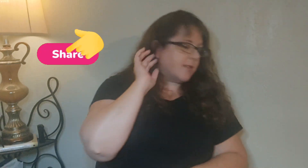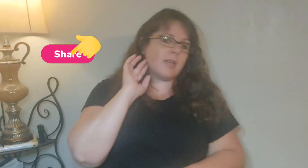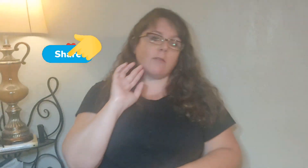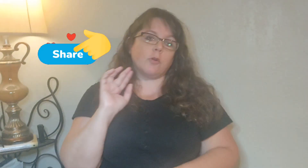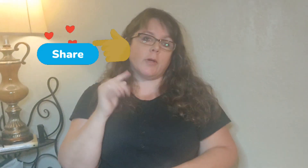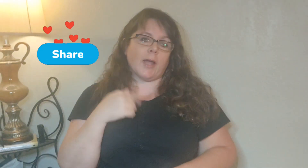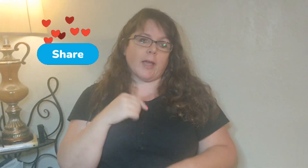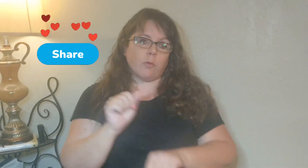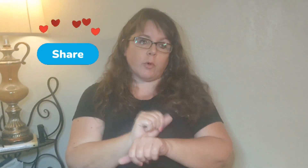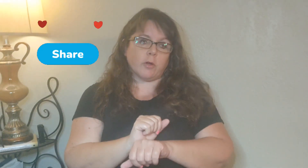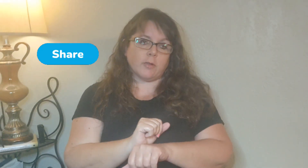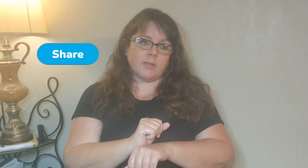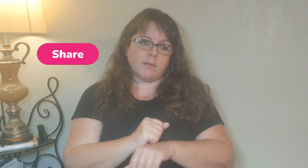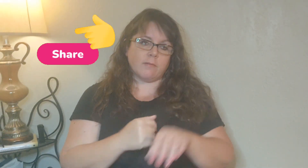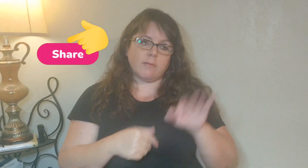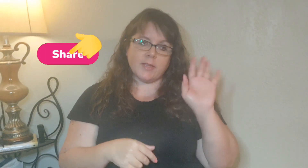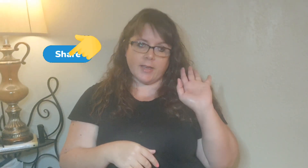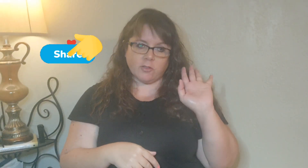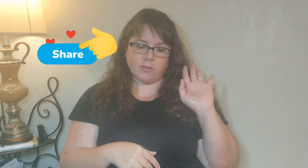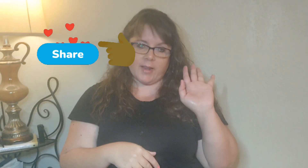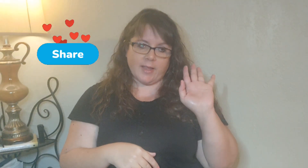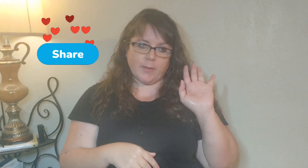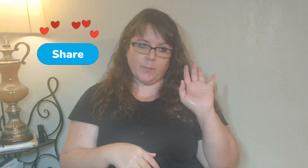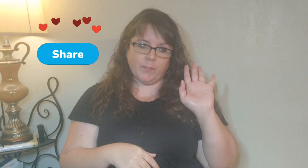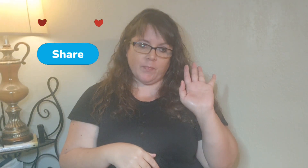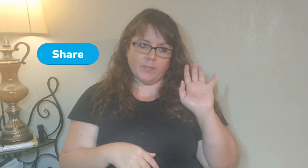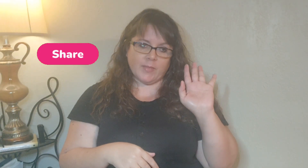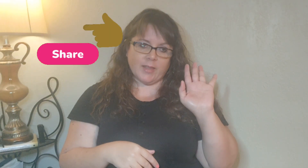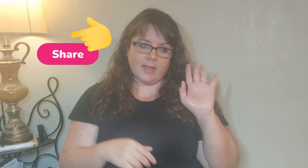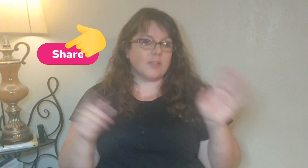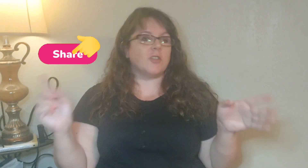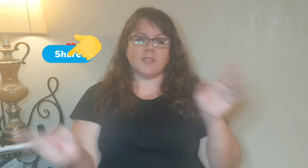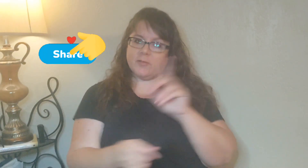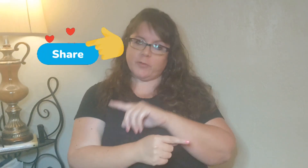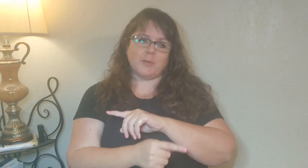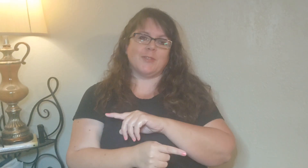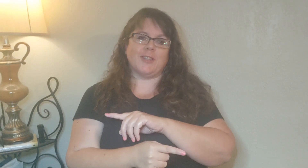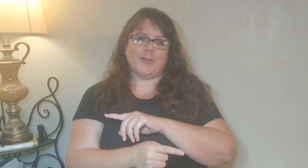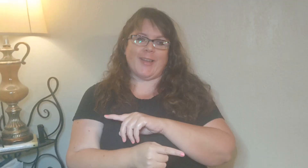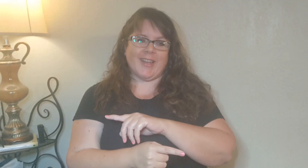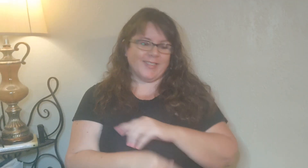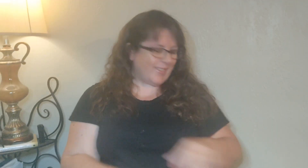Instead of going, I worked yesterday, it just flips it around.